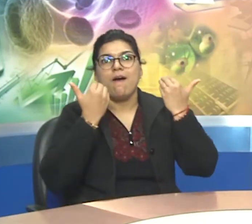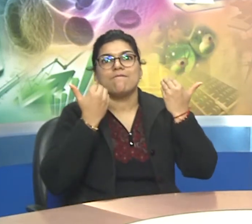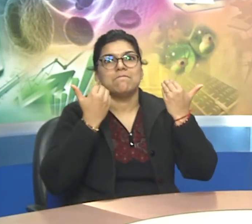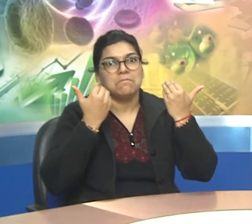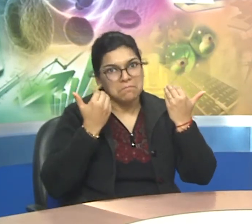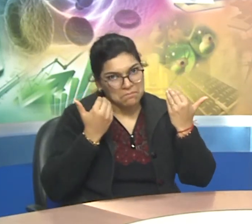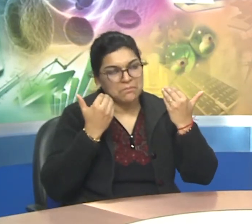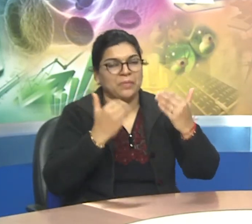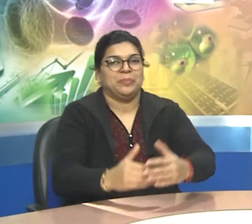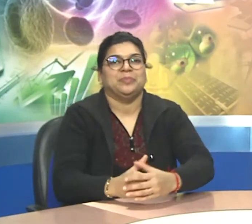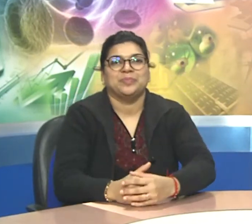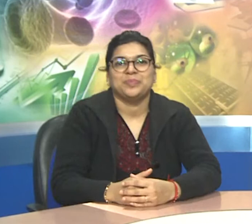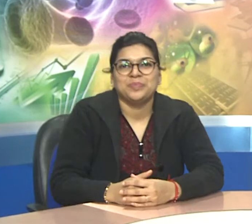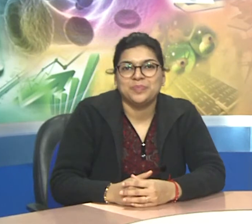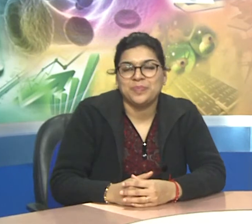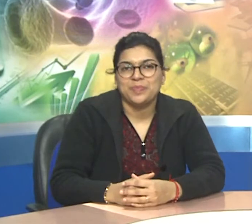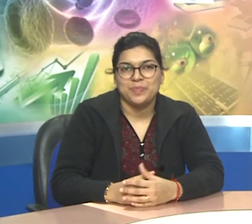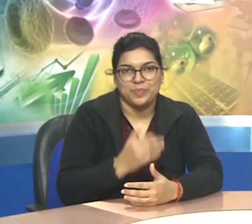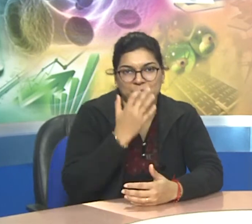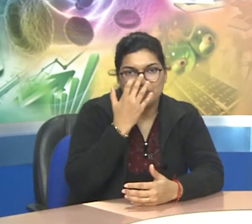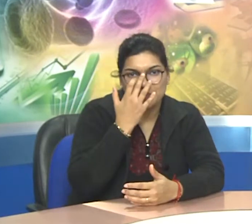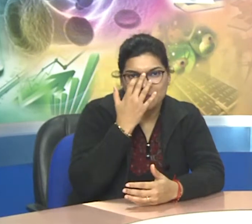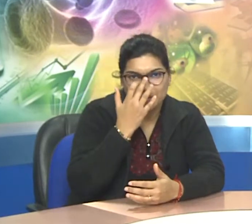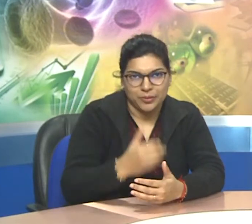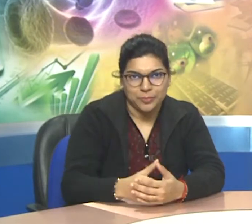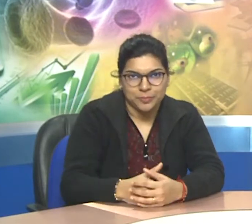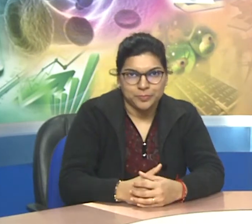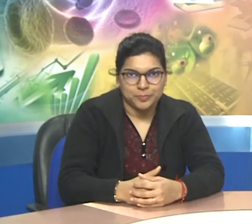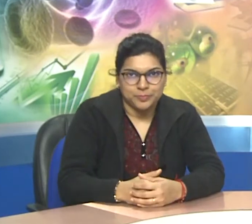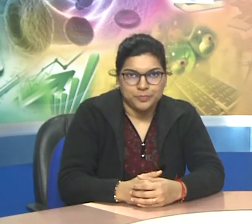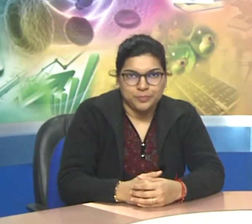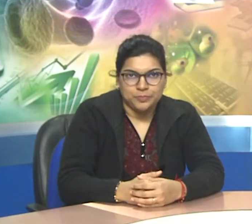That time, all the women, they held the tree very bravely.